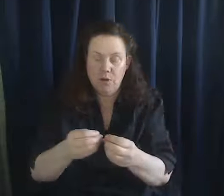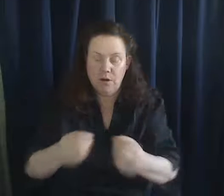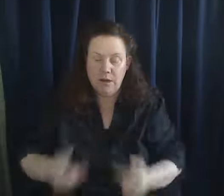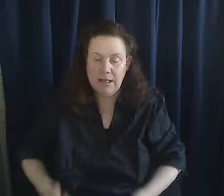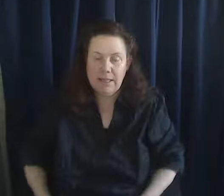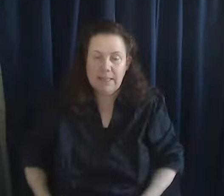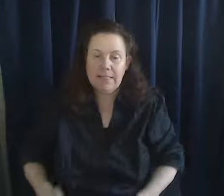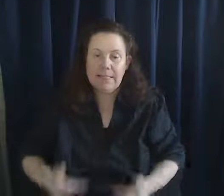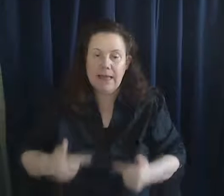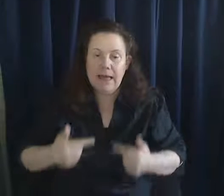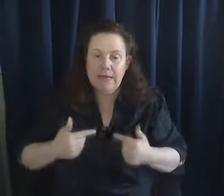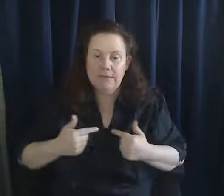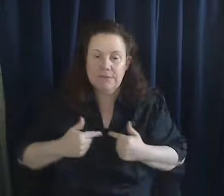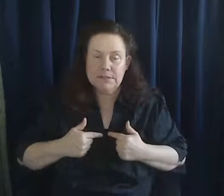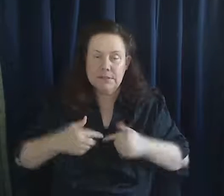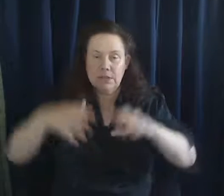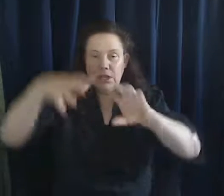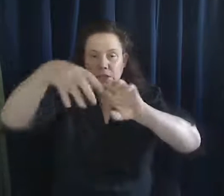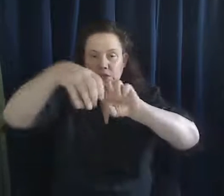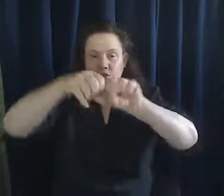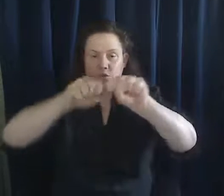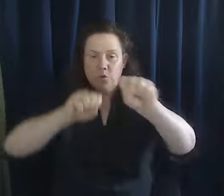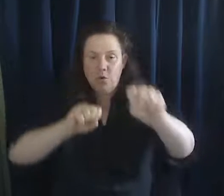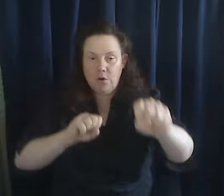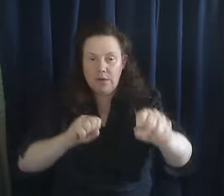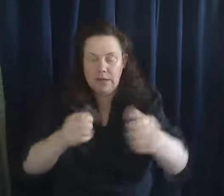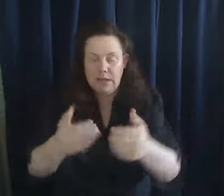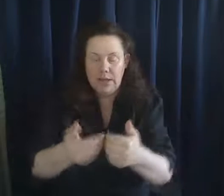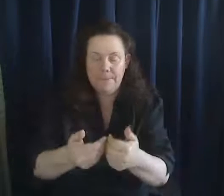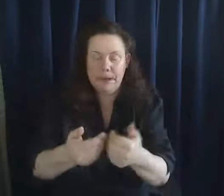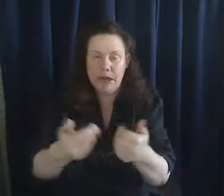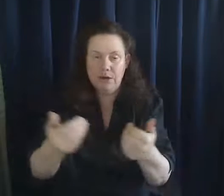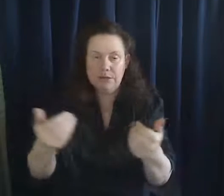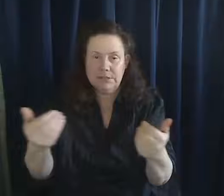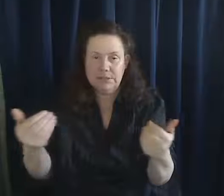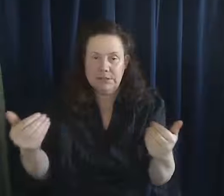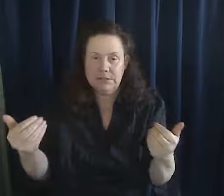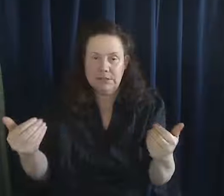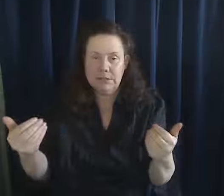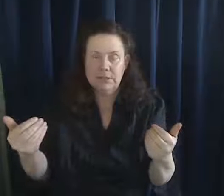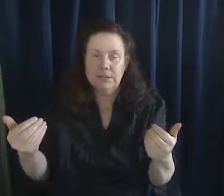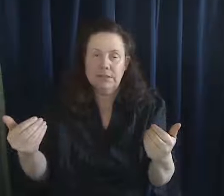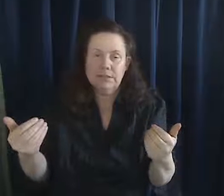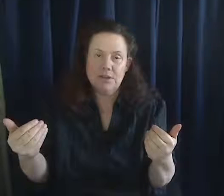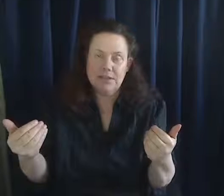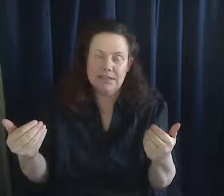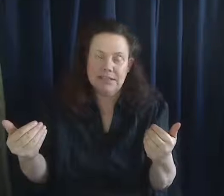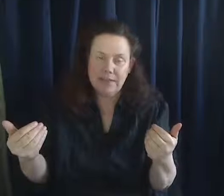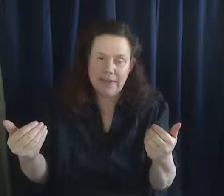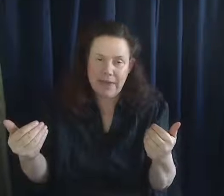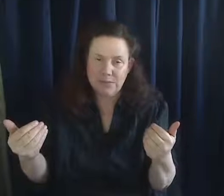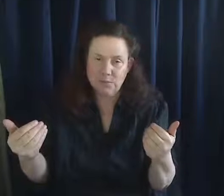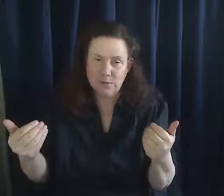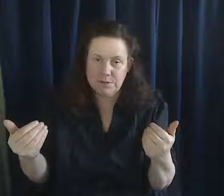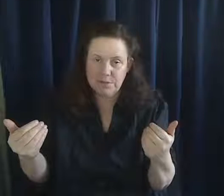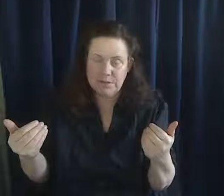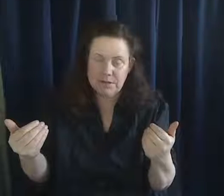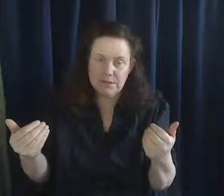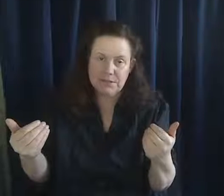more lives torn apart. The song says that wars would never